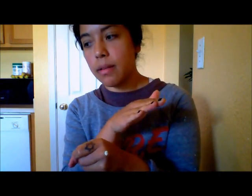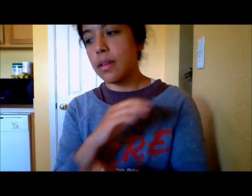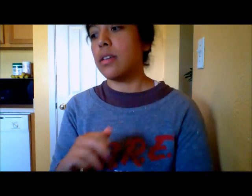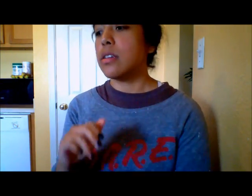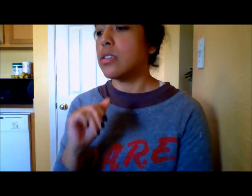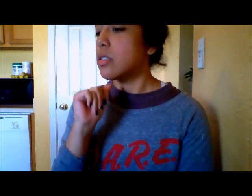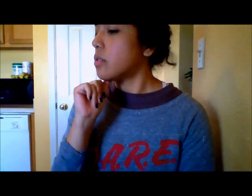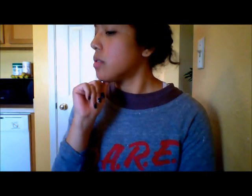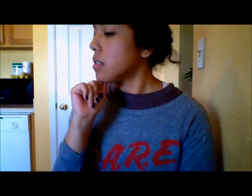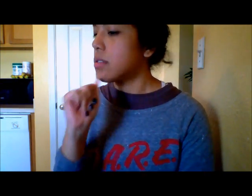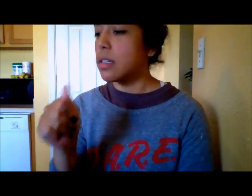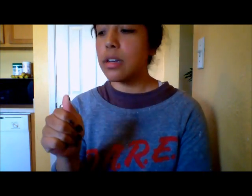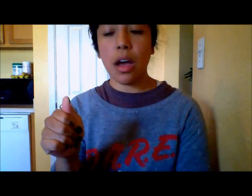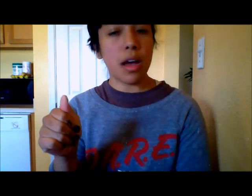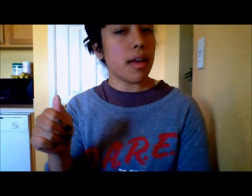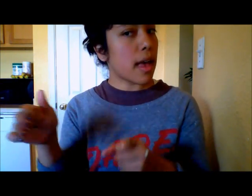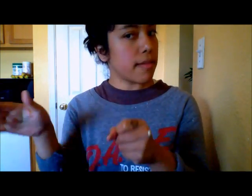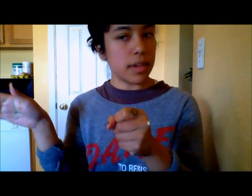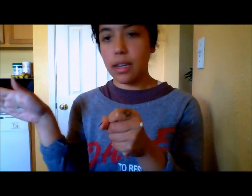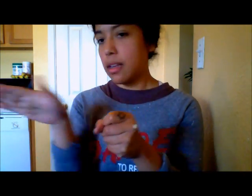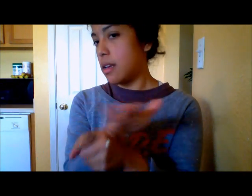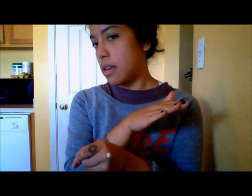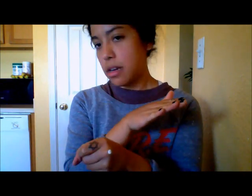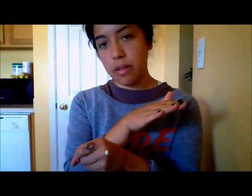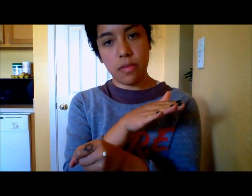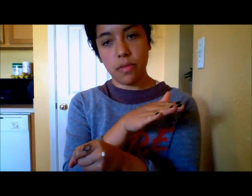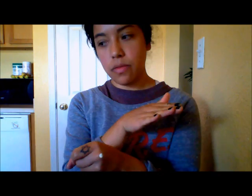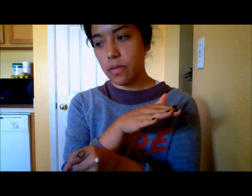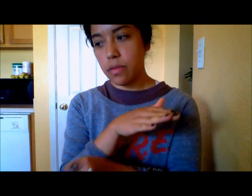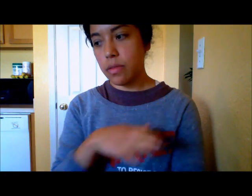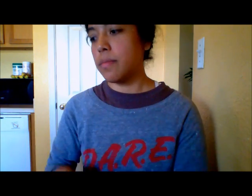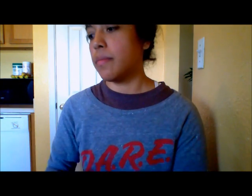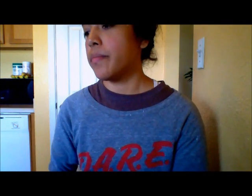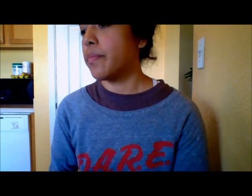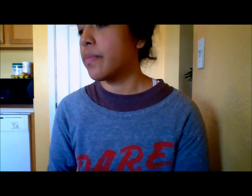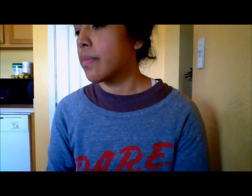Okay, so not having enough.